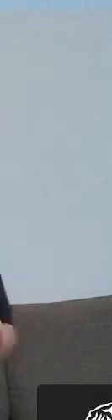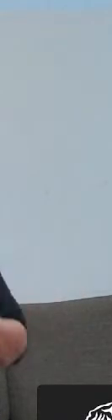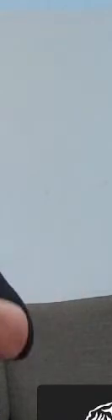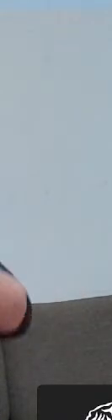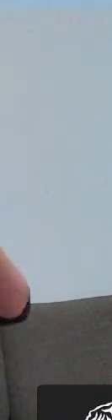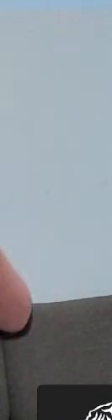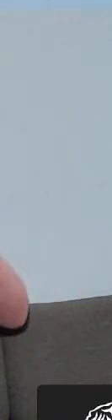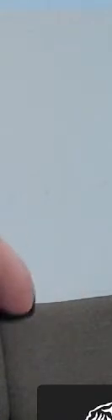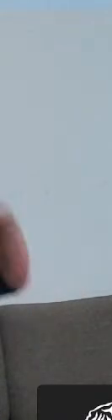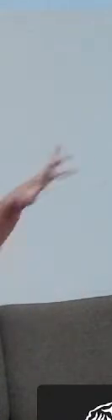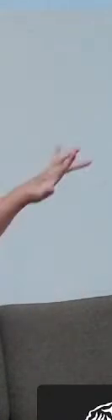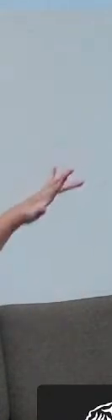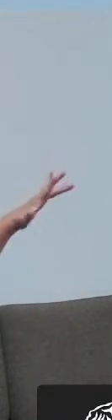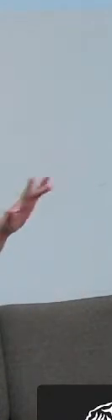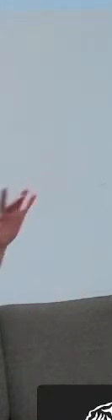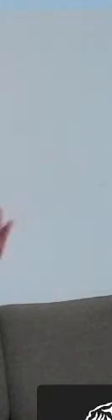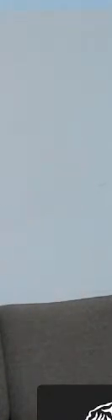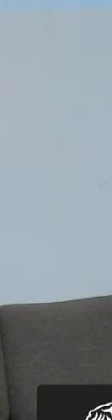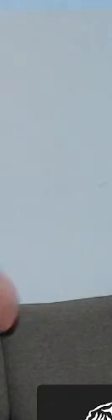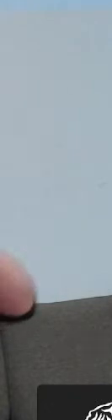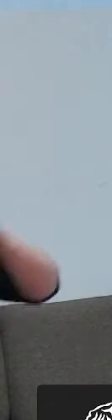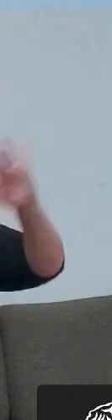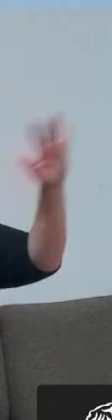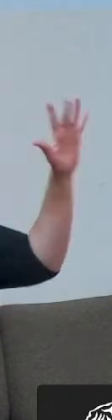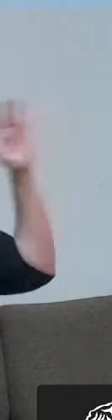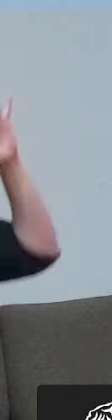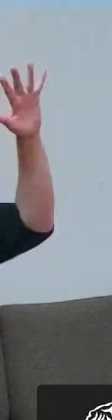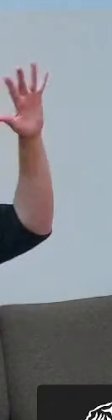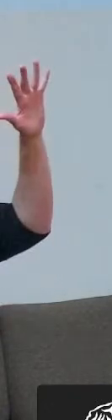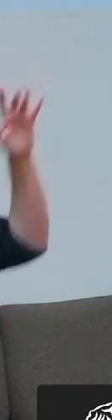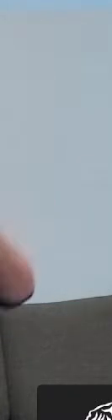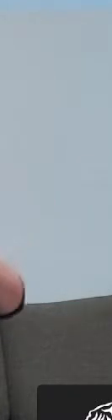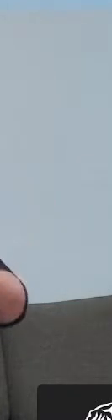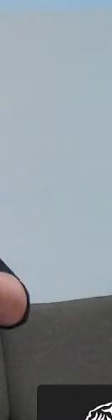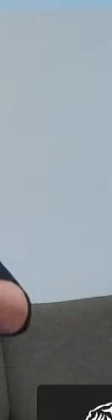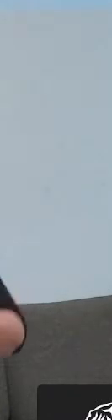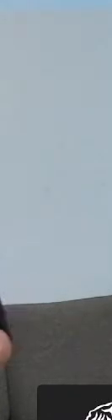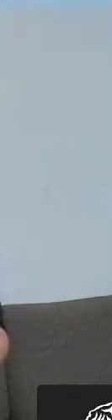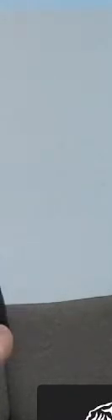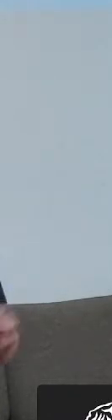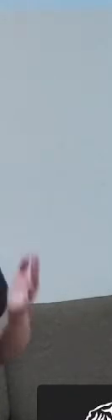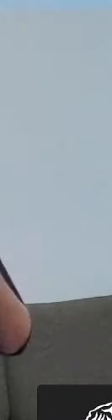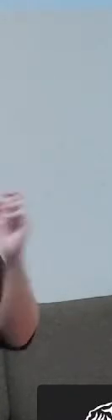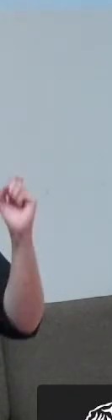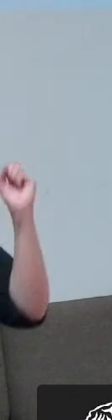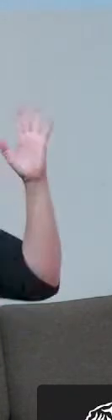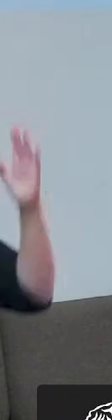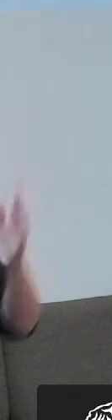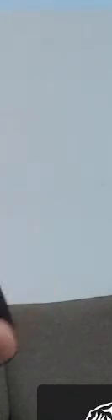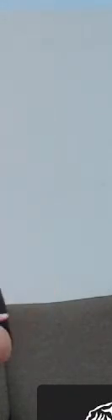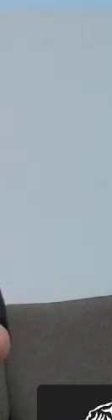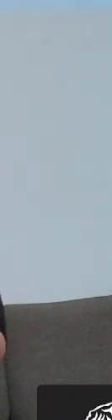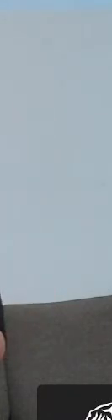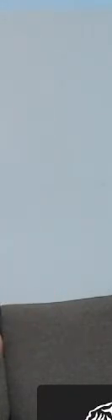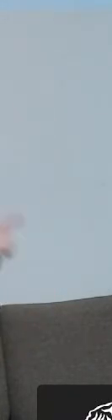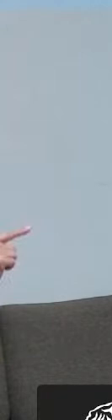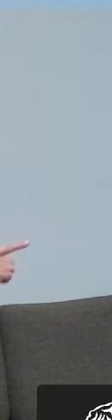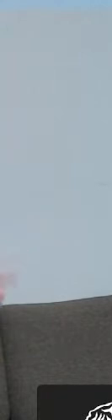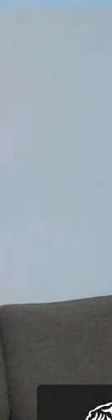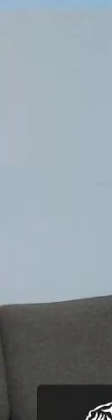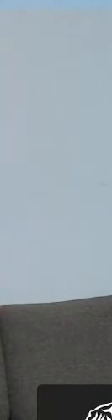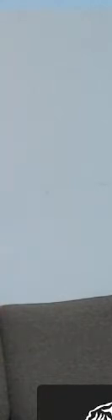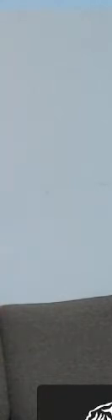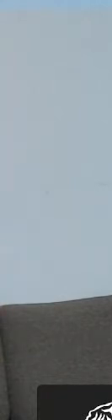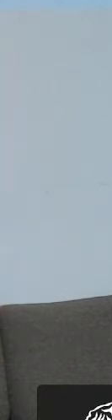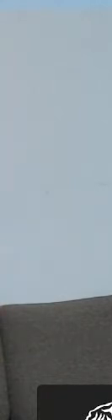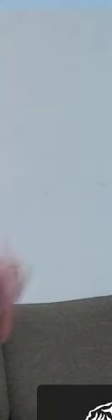a loud noise to worship God. Hallelujah. I've come to tell you, there's the